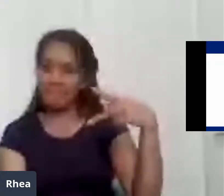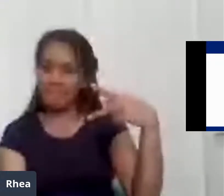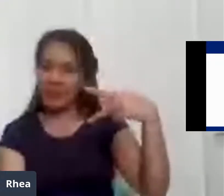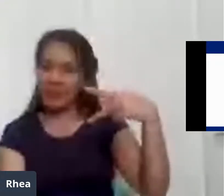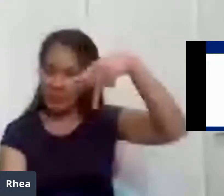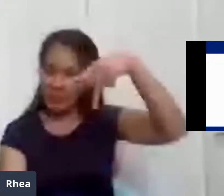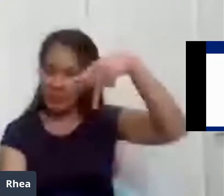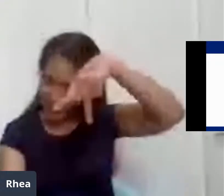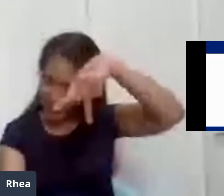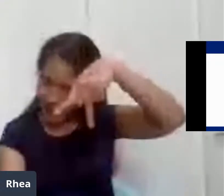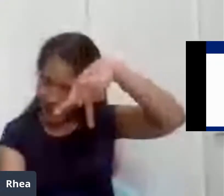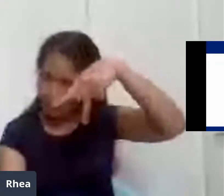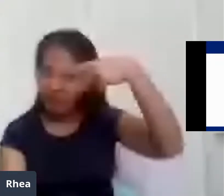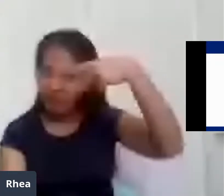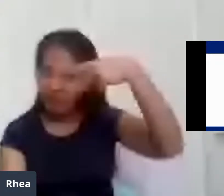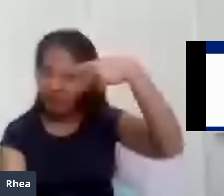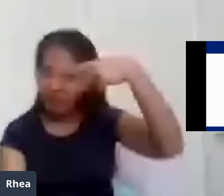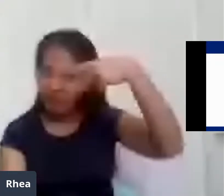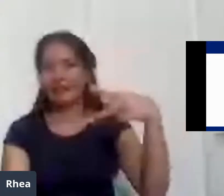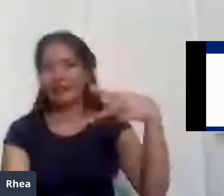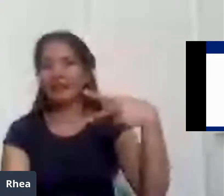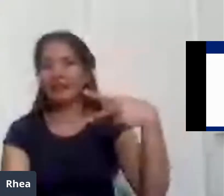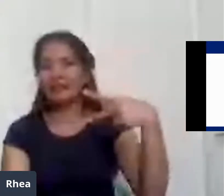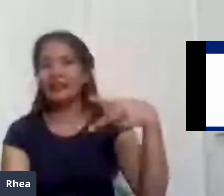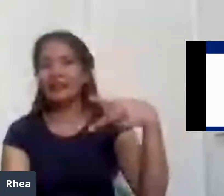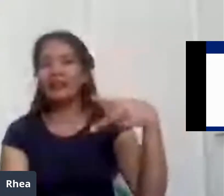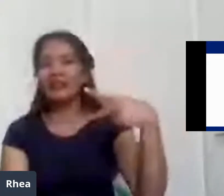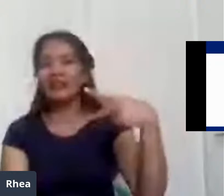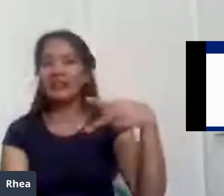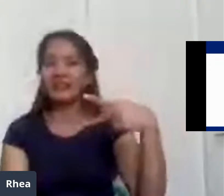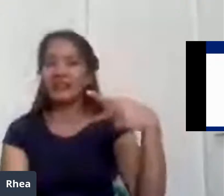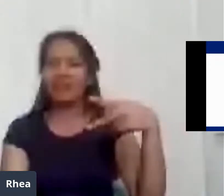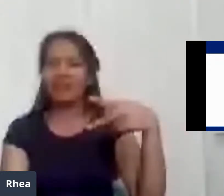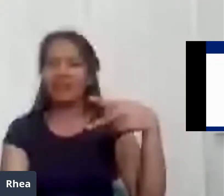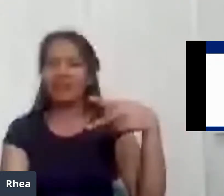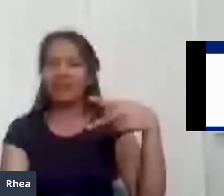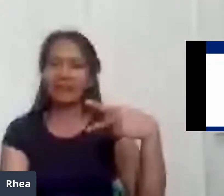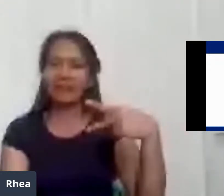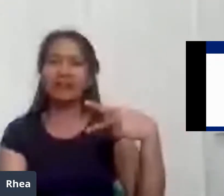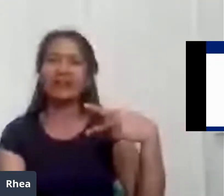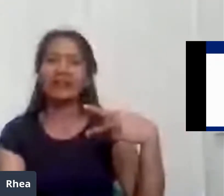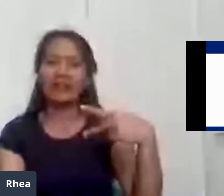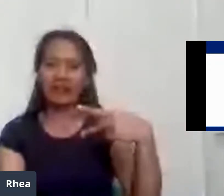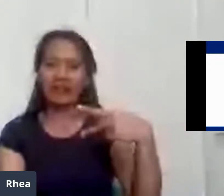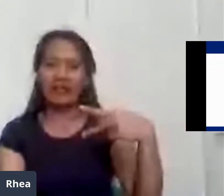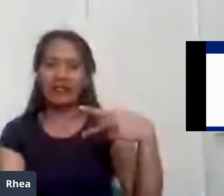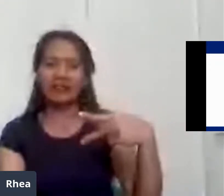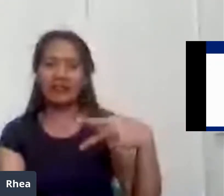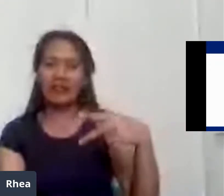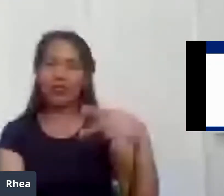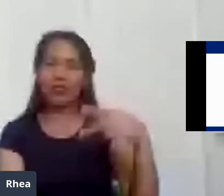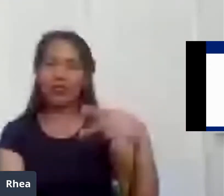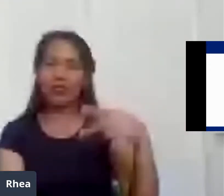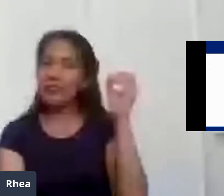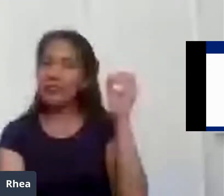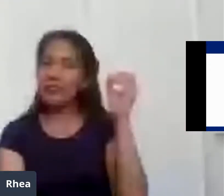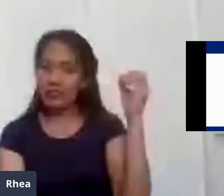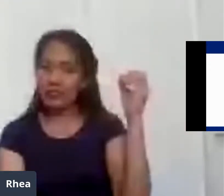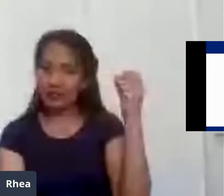Purple. Letter P. Purple. It's being initiated.